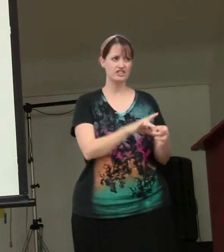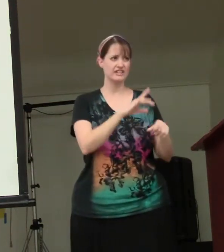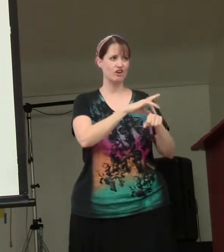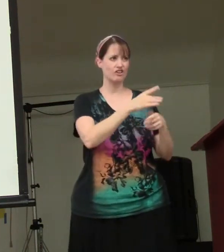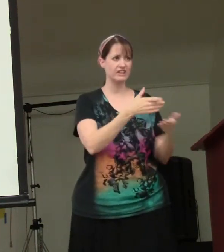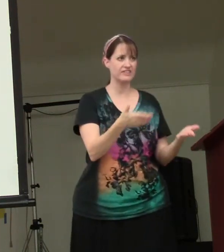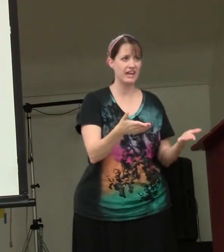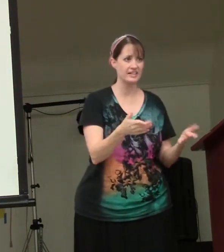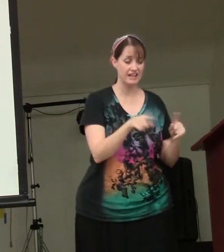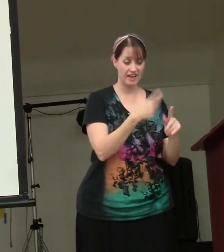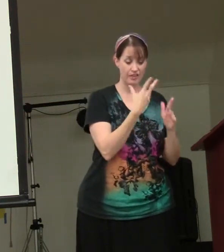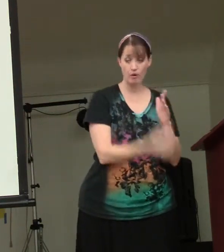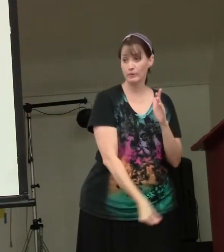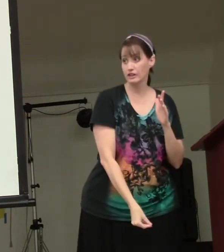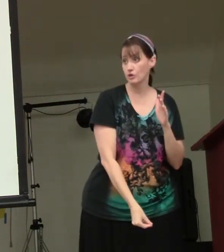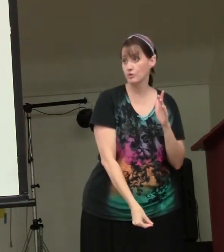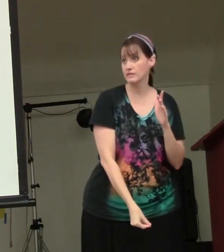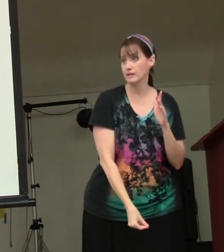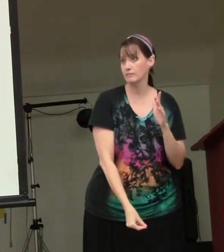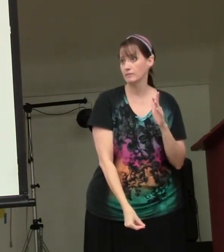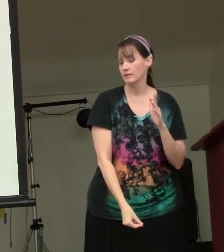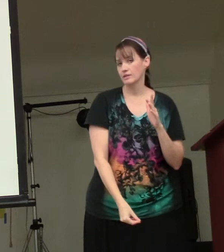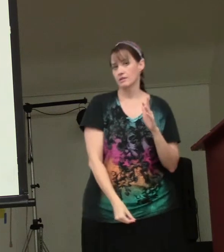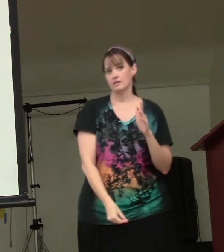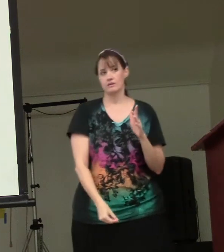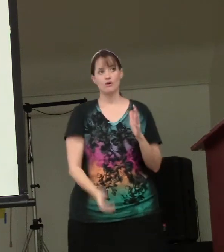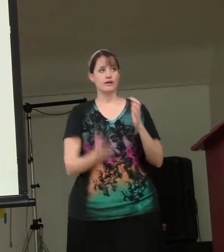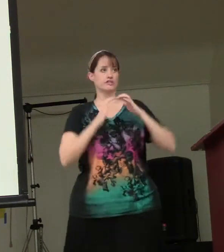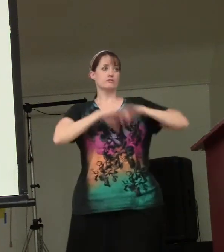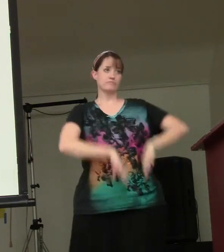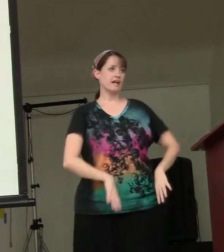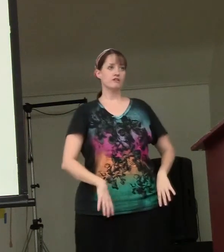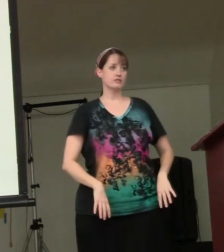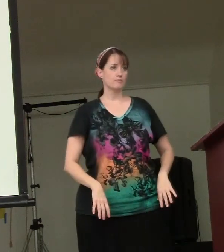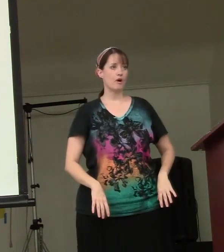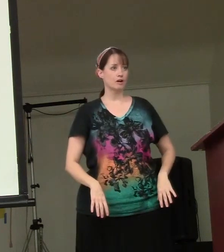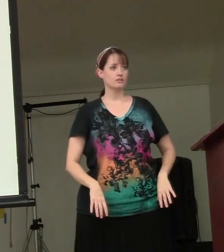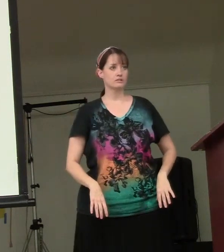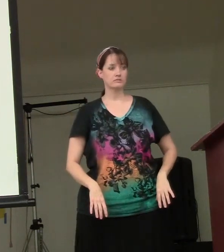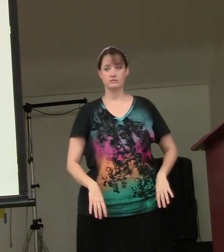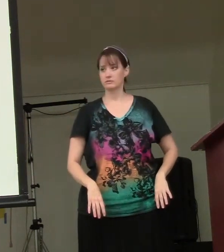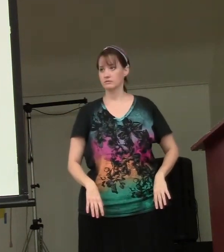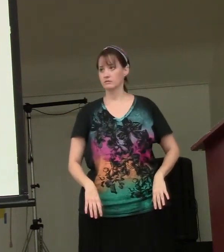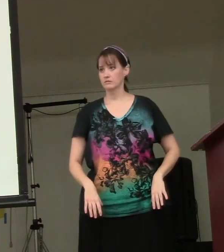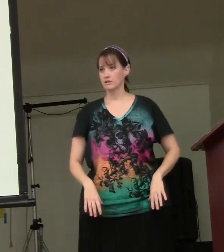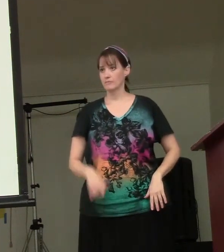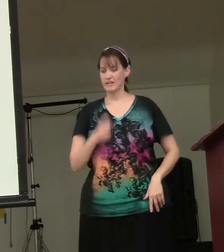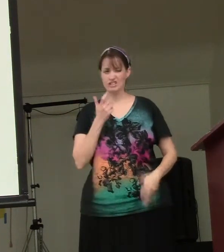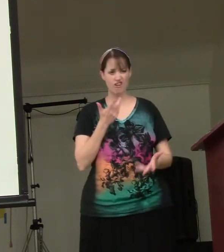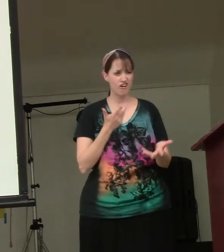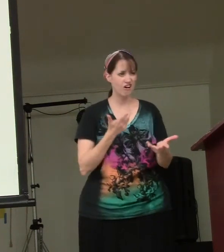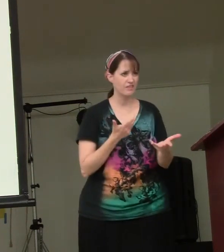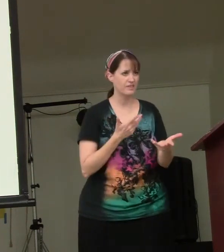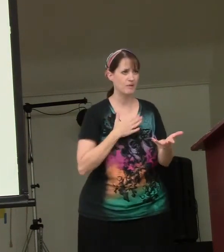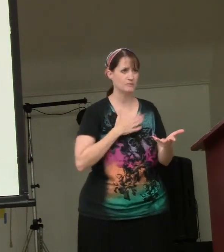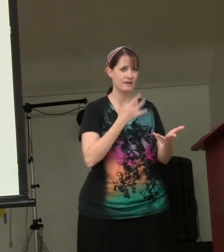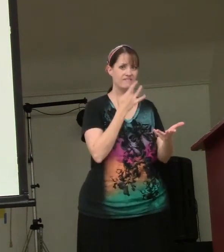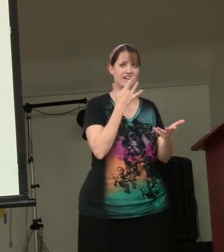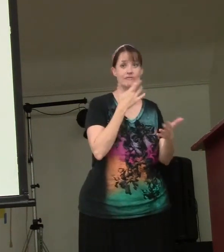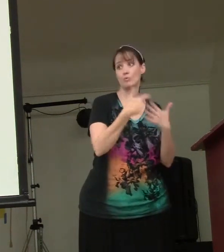the earthly things that when we lose them, oh, it just tears us apart. because, oh, that was my favorite,